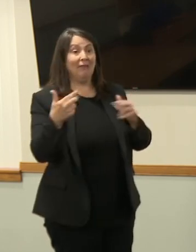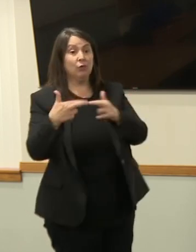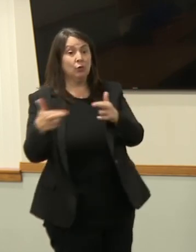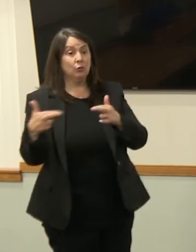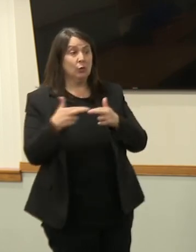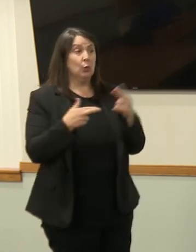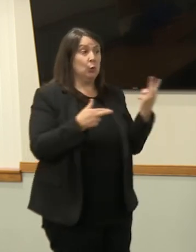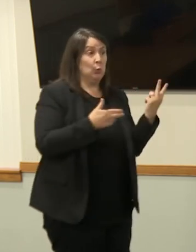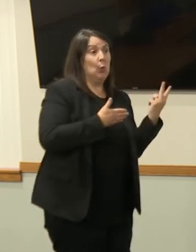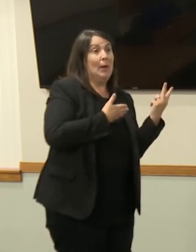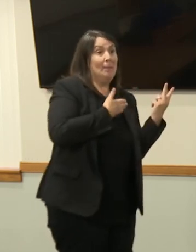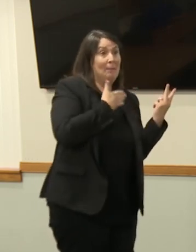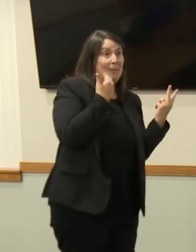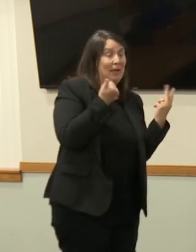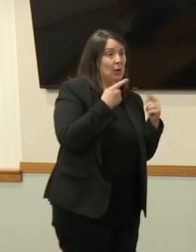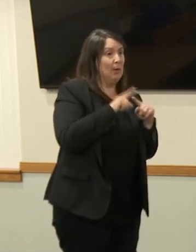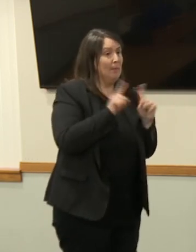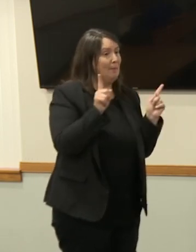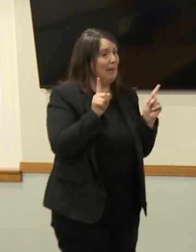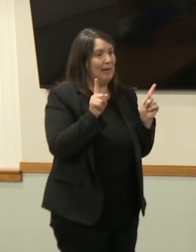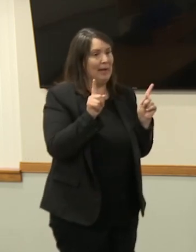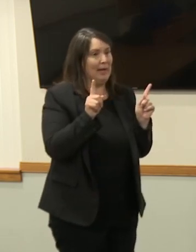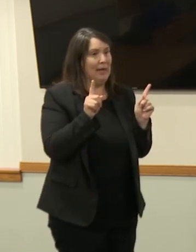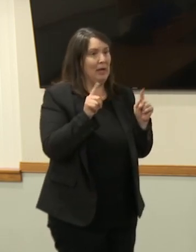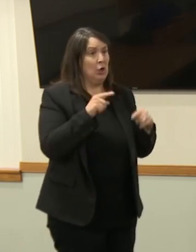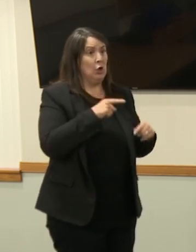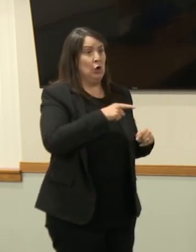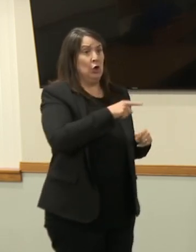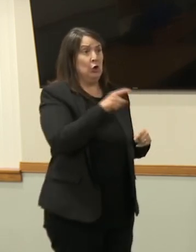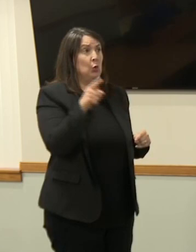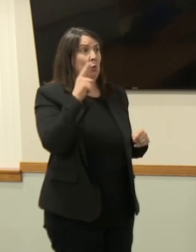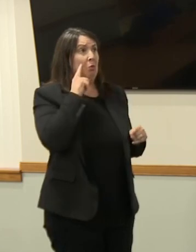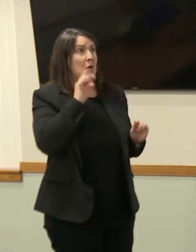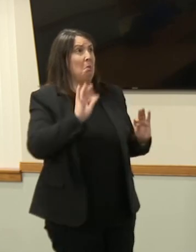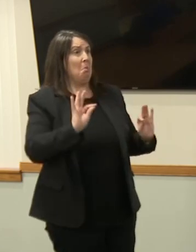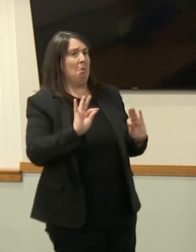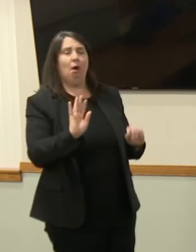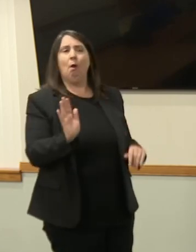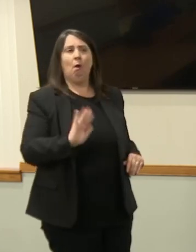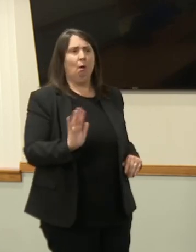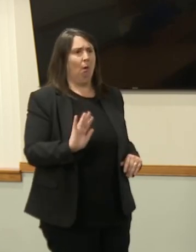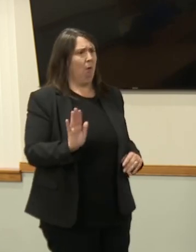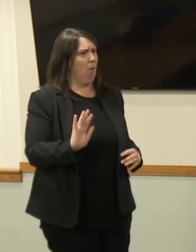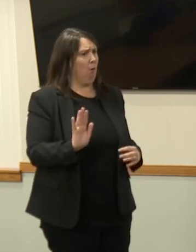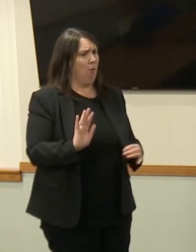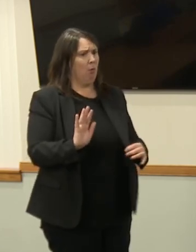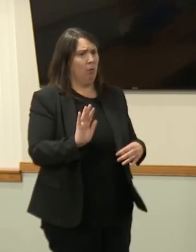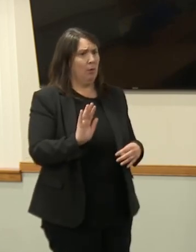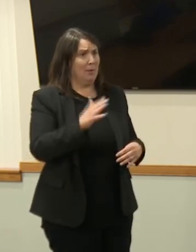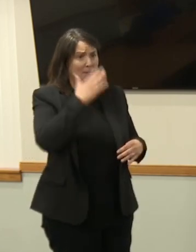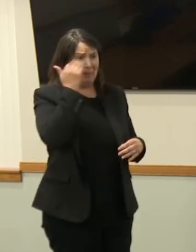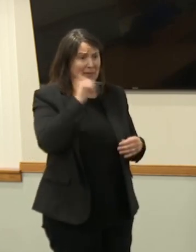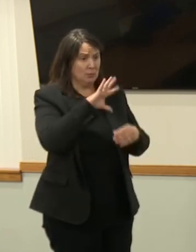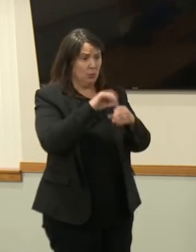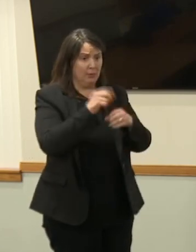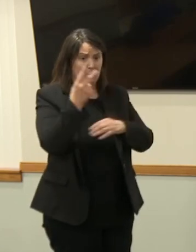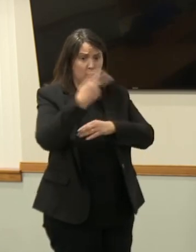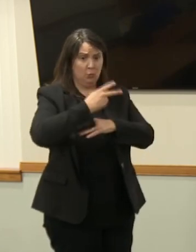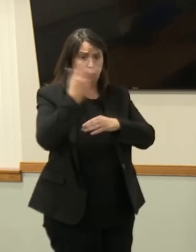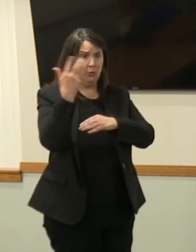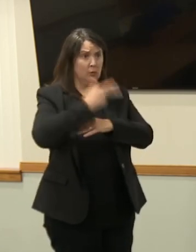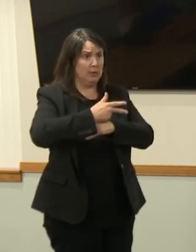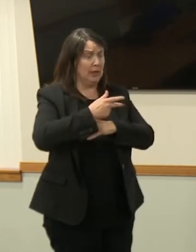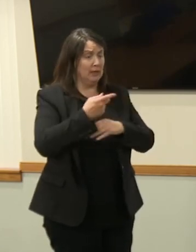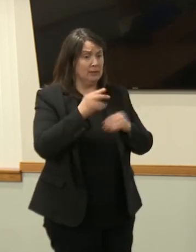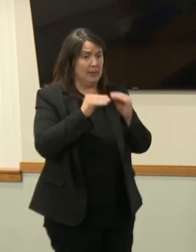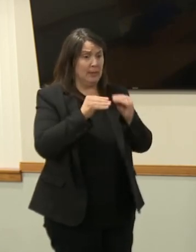But I think he also mentioned it's not something to write home to. Being delayed in mitigation by either 2 or 3 days is not winning any